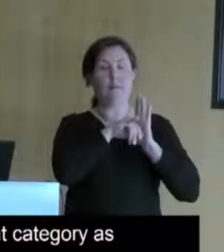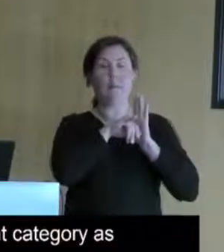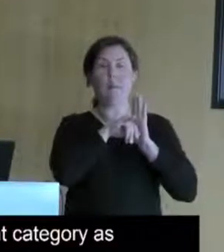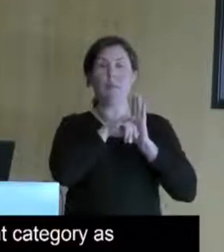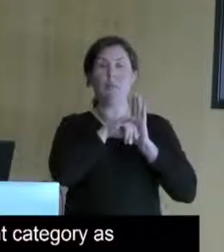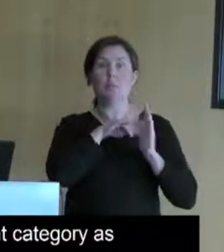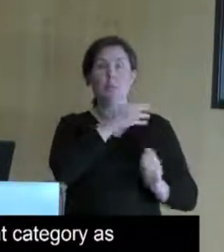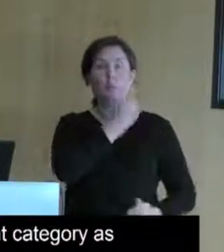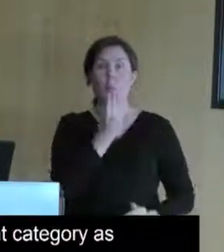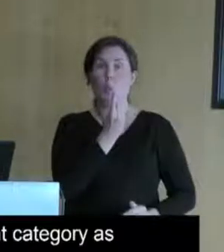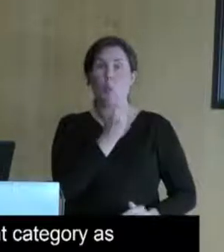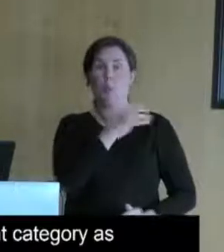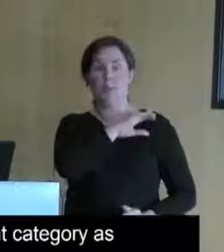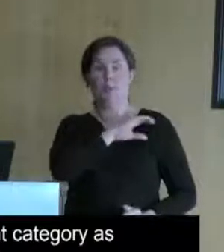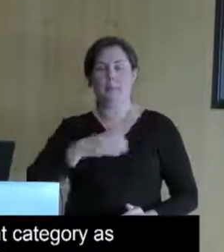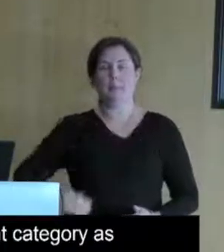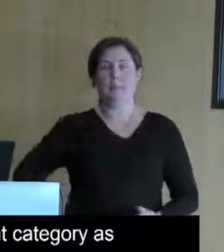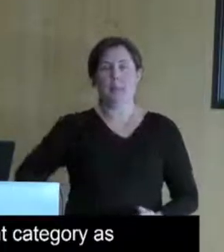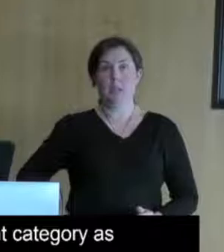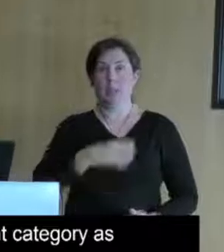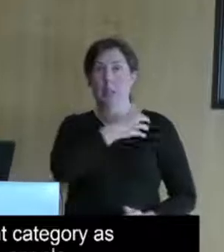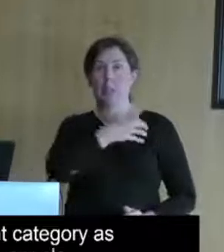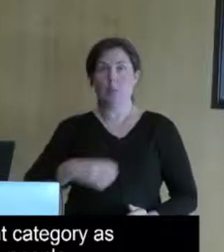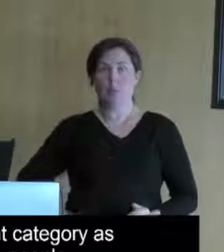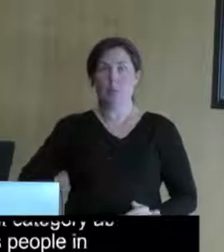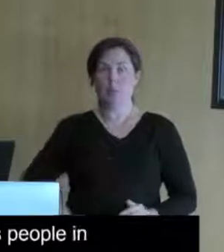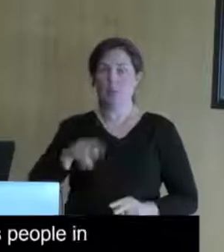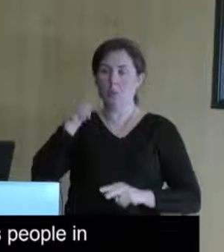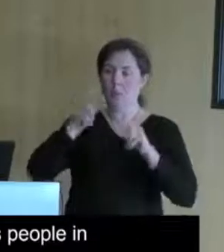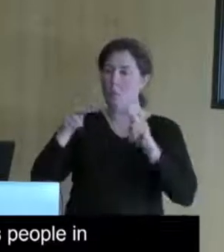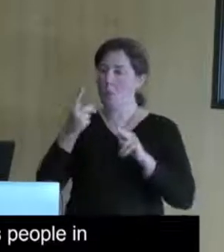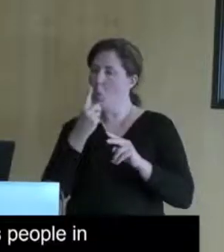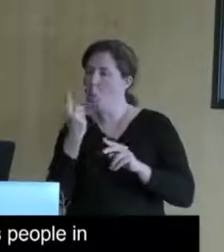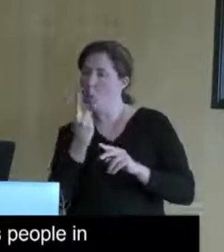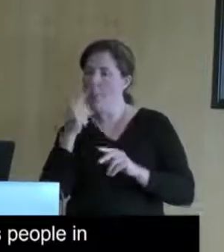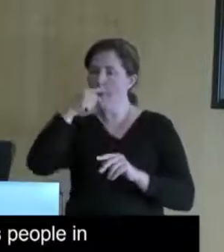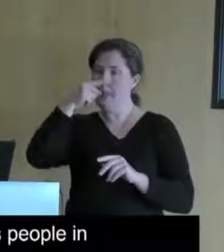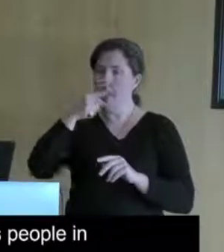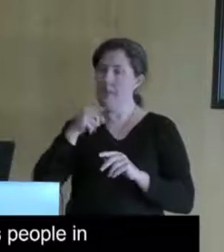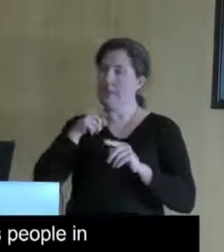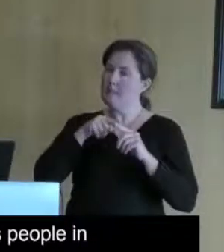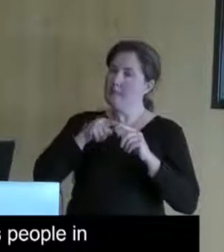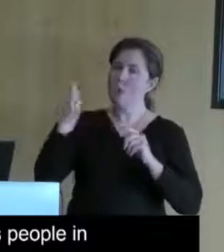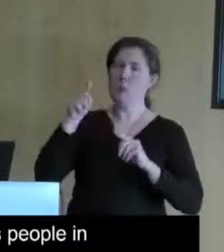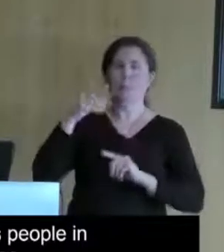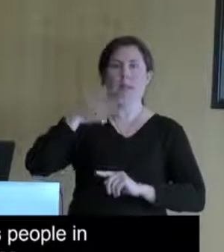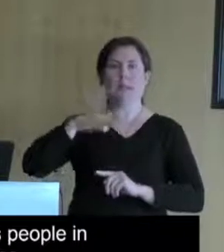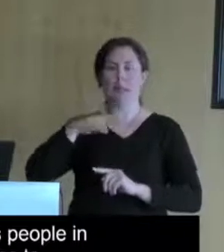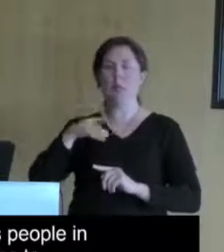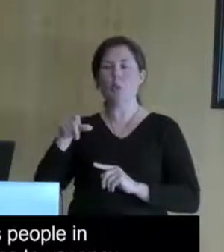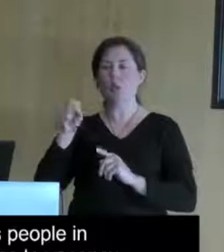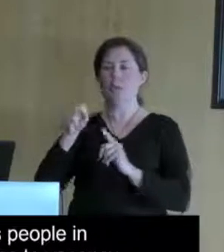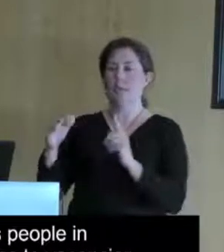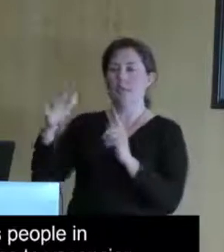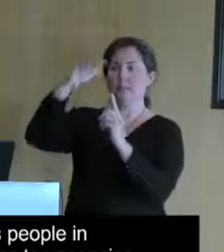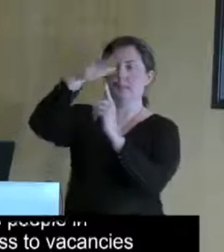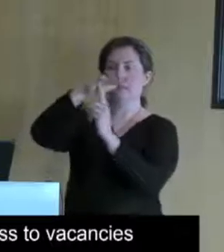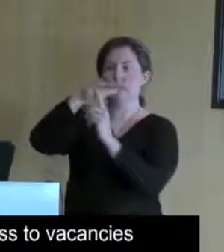the Victorian Housing Register, and that is the most important category as far as it's been